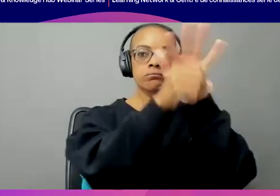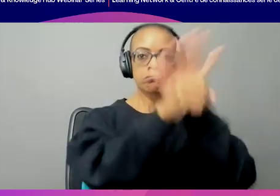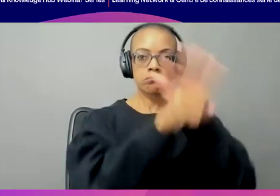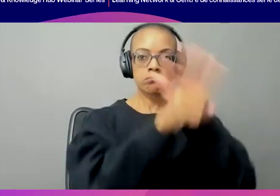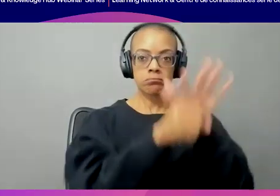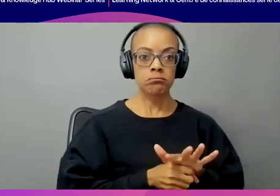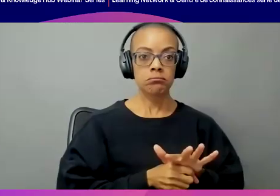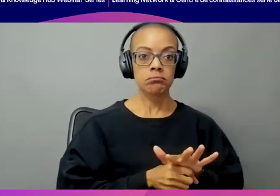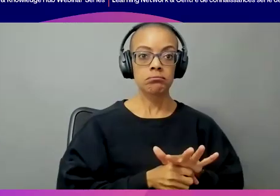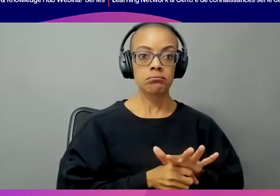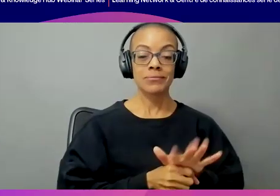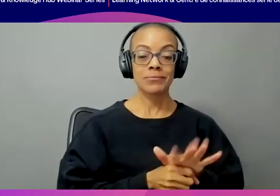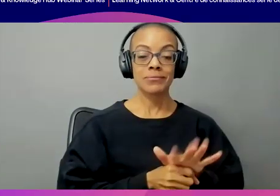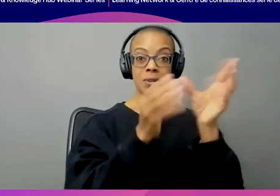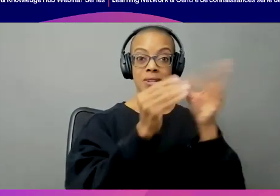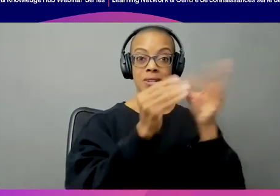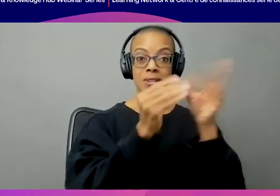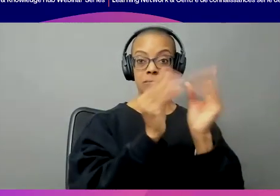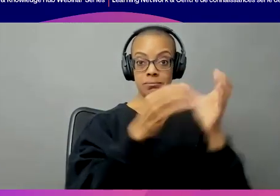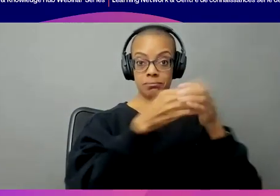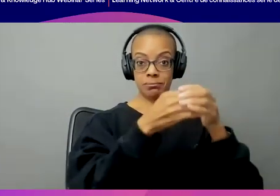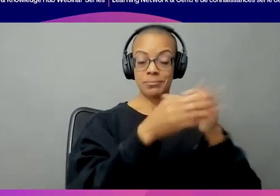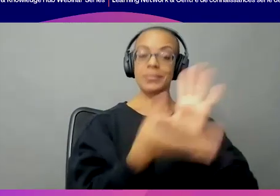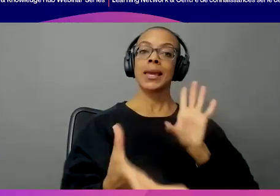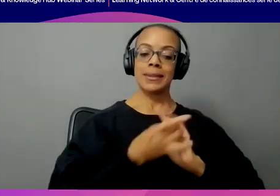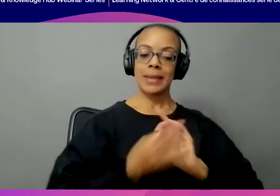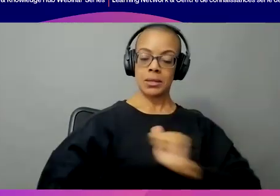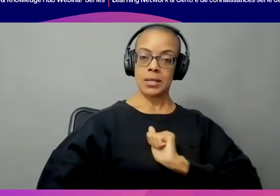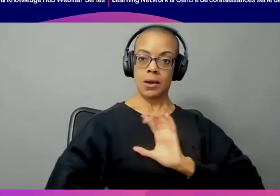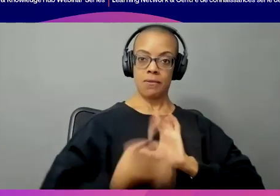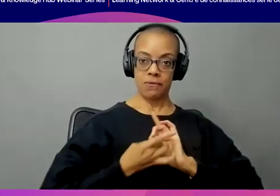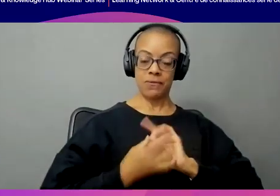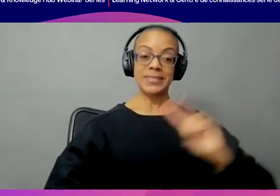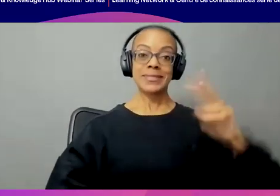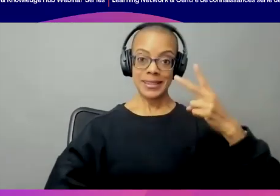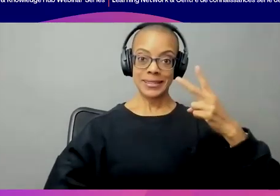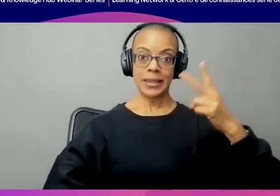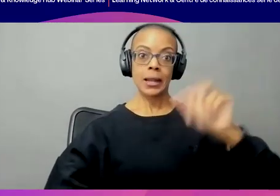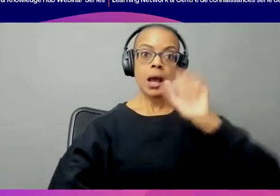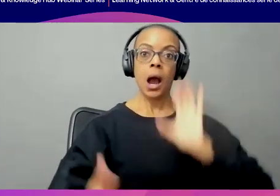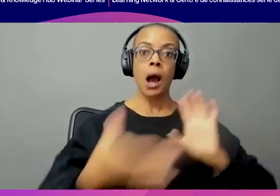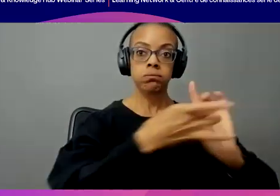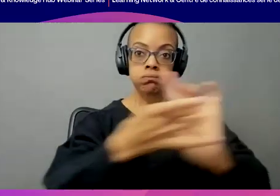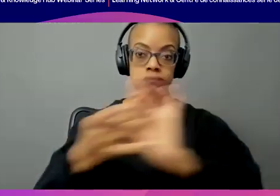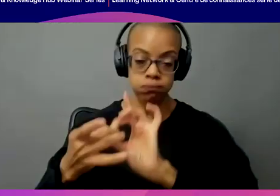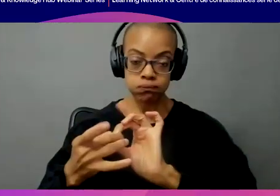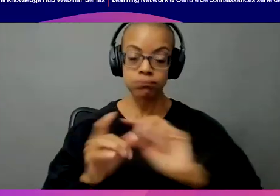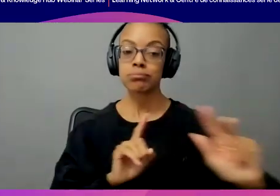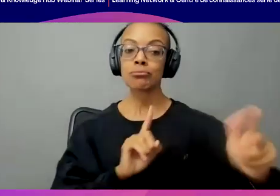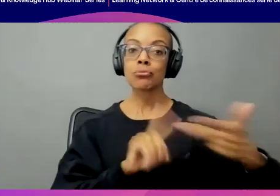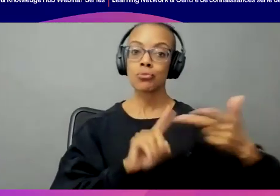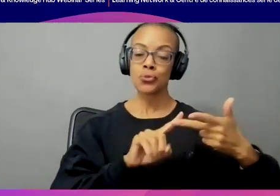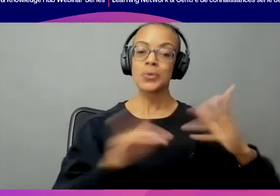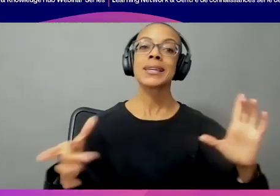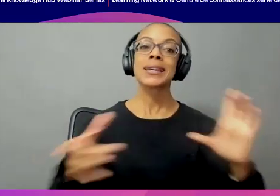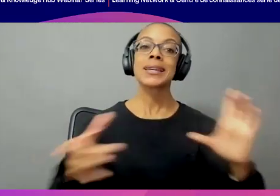first session is about connecting with self, the second with others in relationships, the third one is about connecting